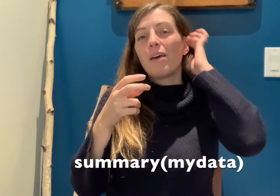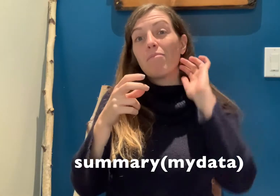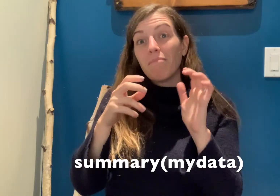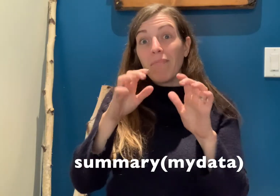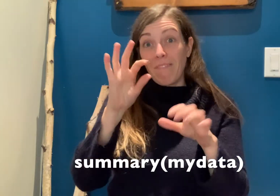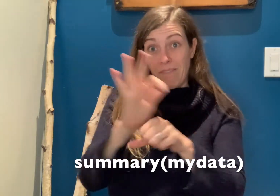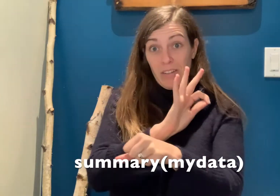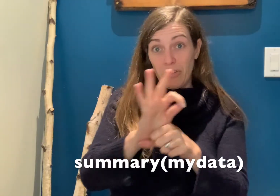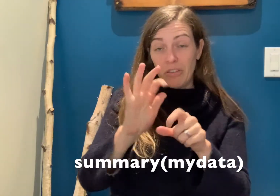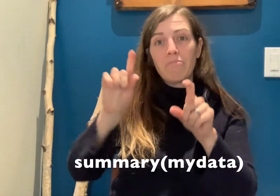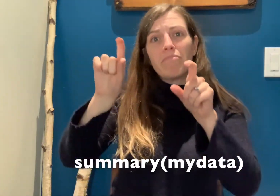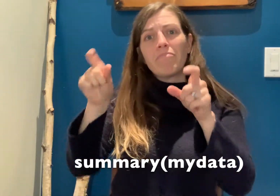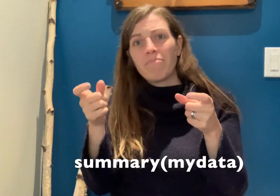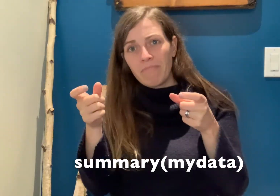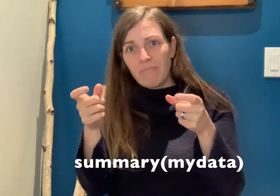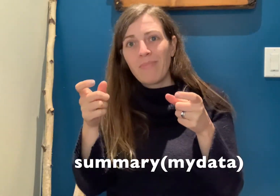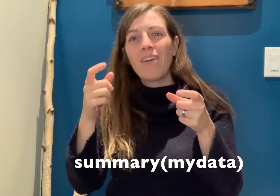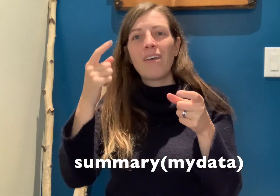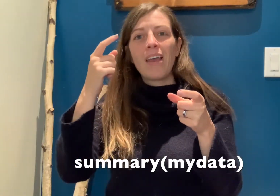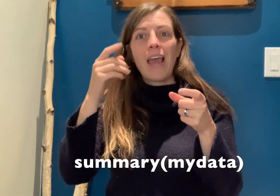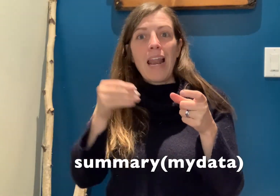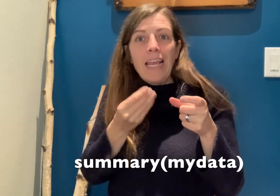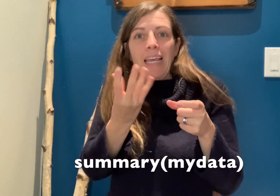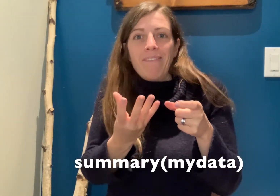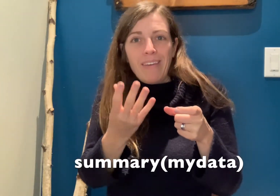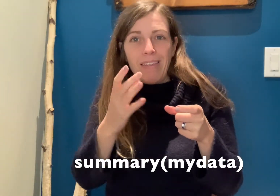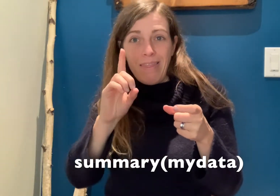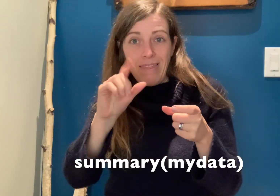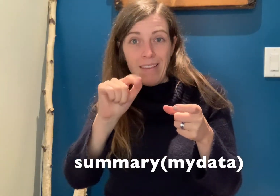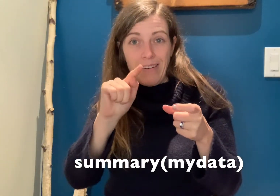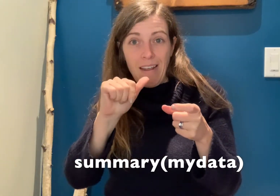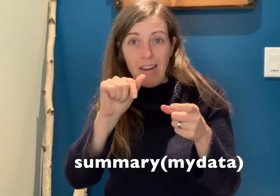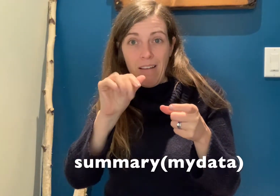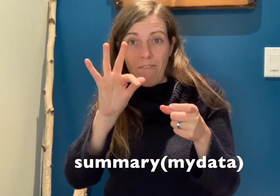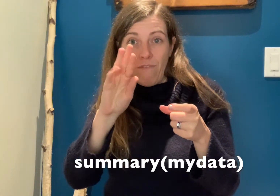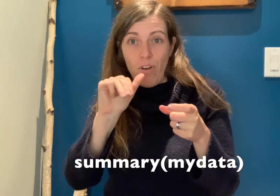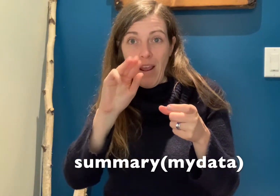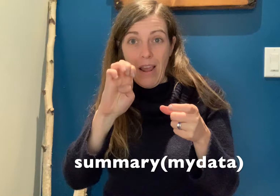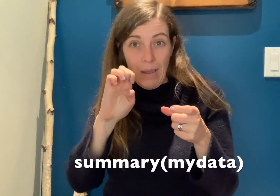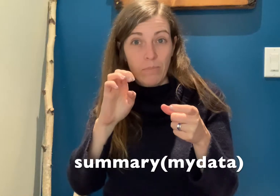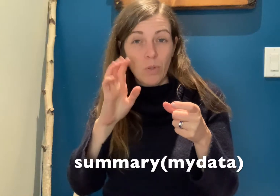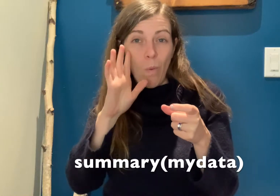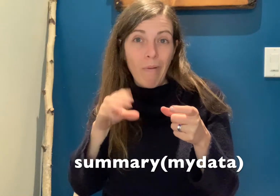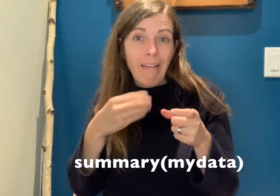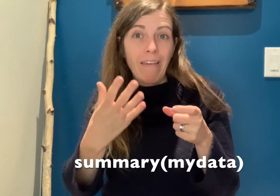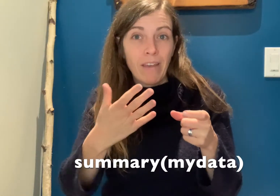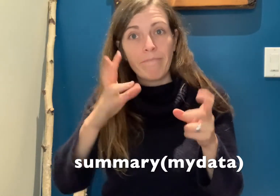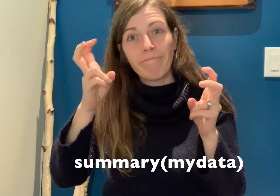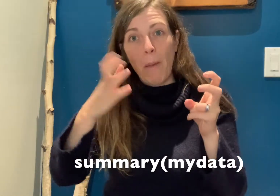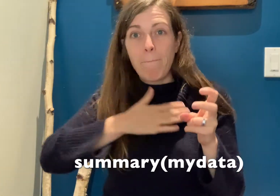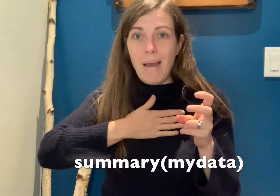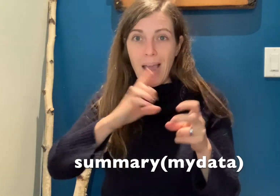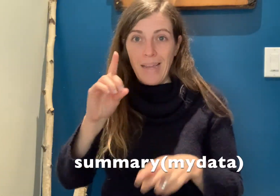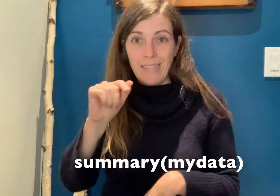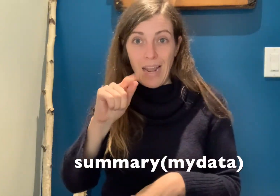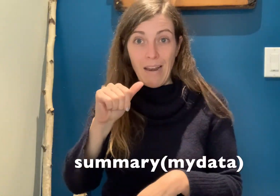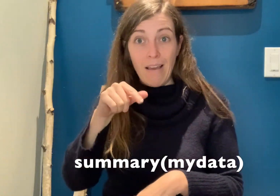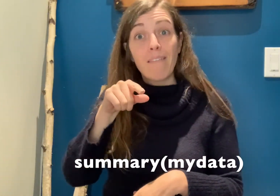So the command is summary, and the function, and then inside the parentheses there, I have to tell it what to summarize. I'm going to tell it to